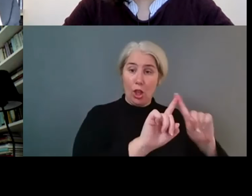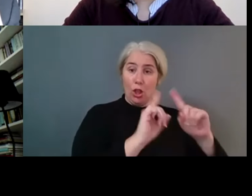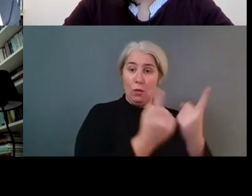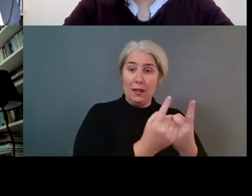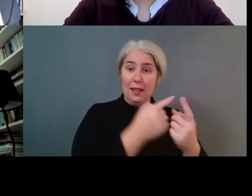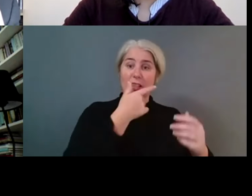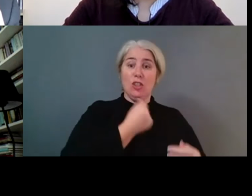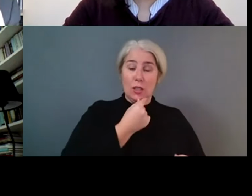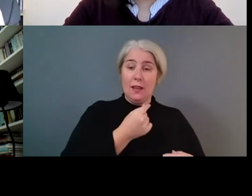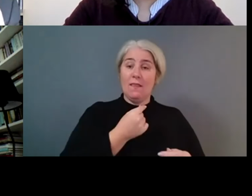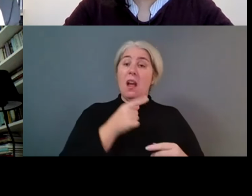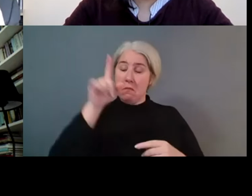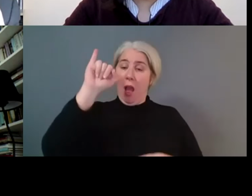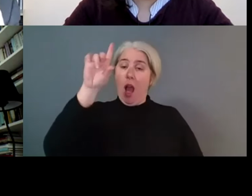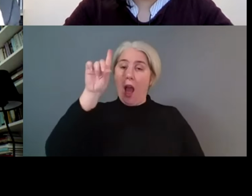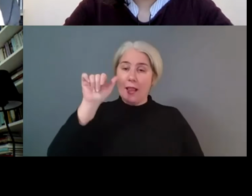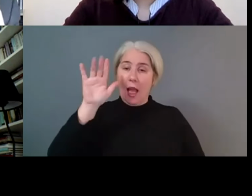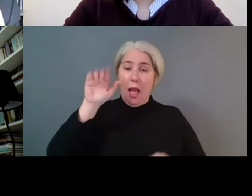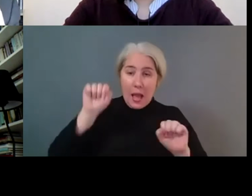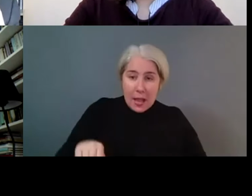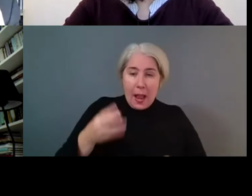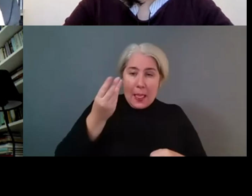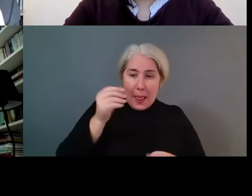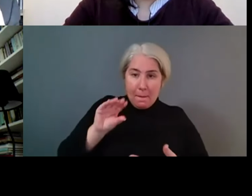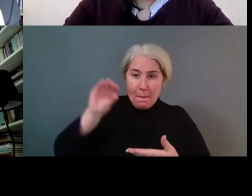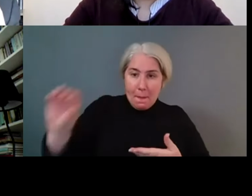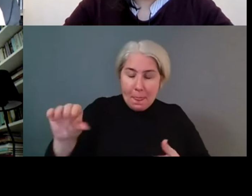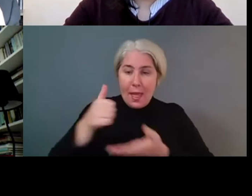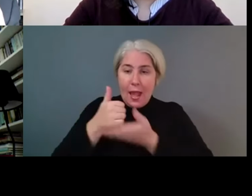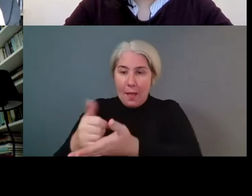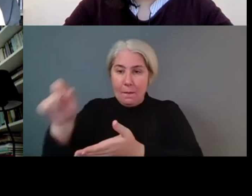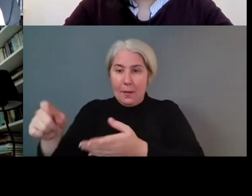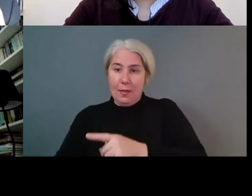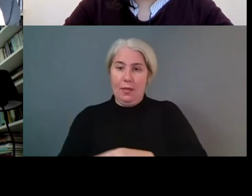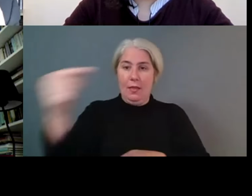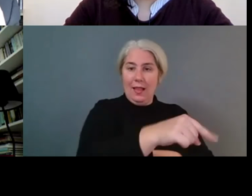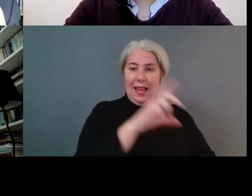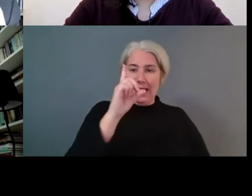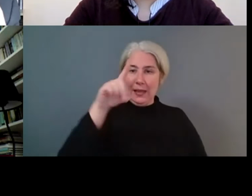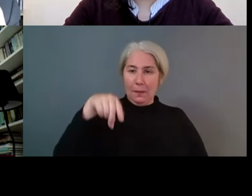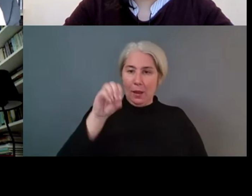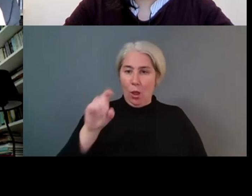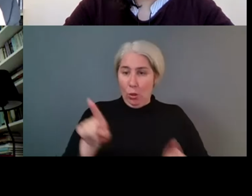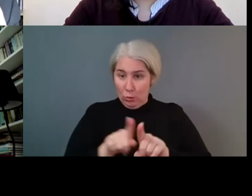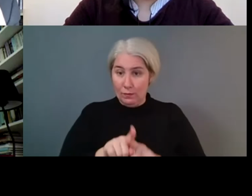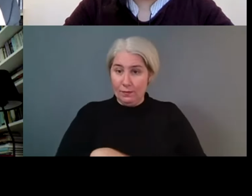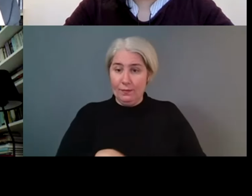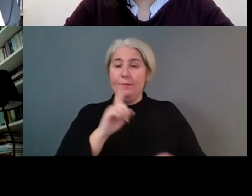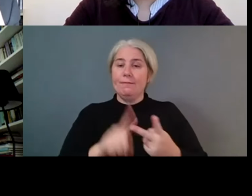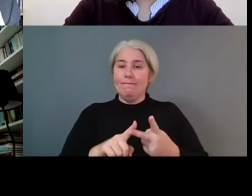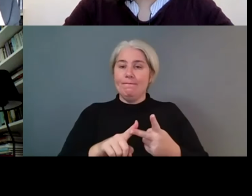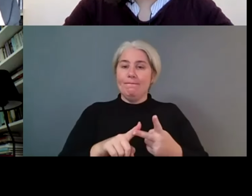take place in consultations virtually, especially now during this time.